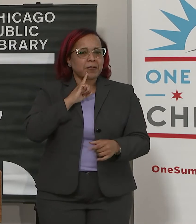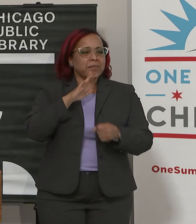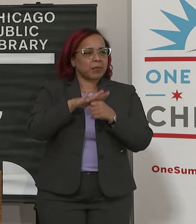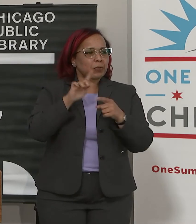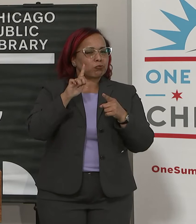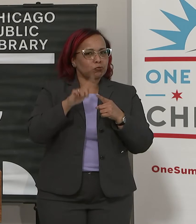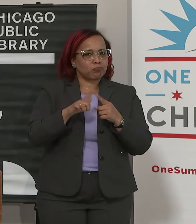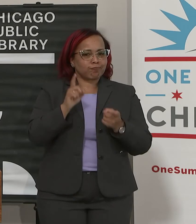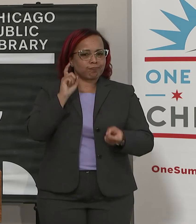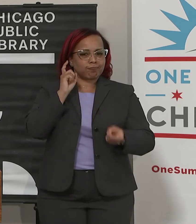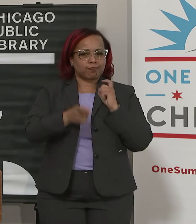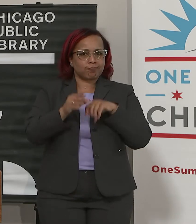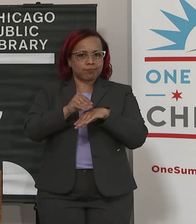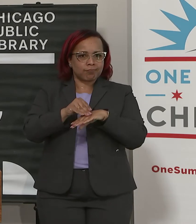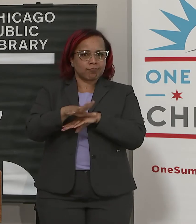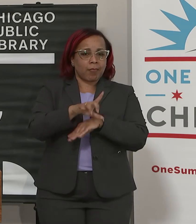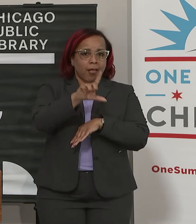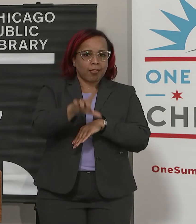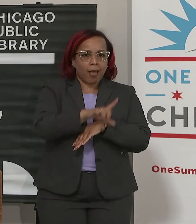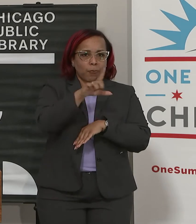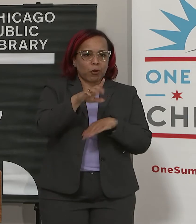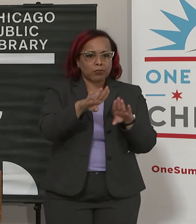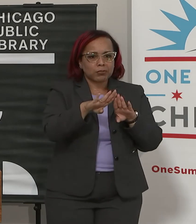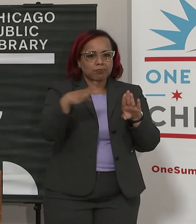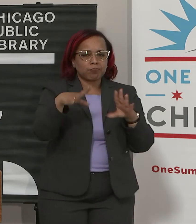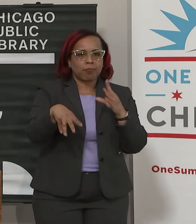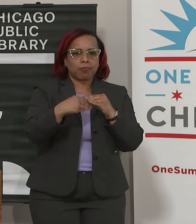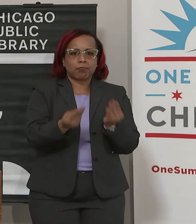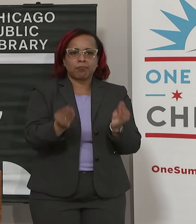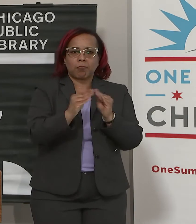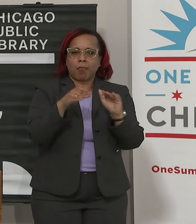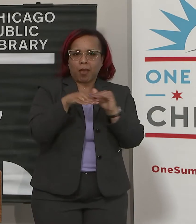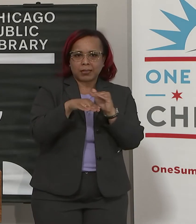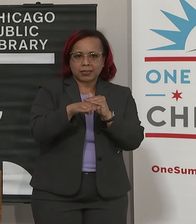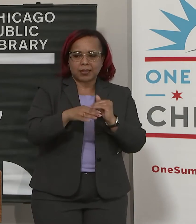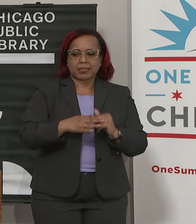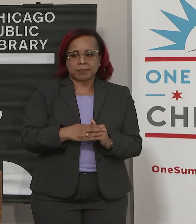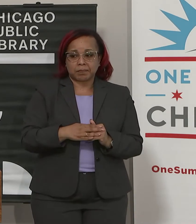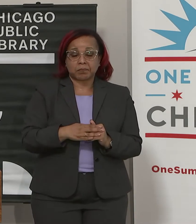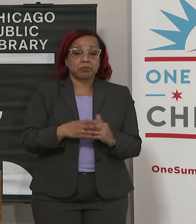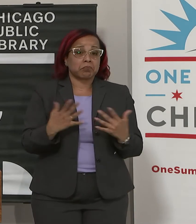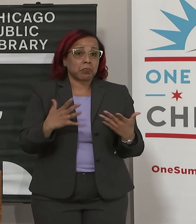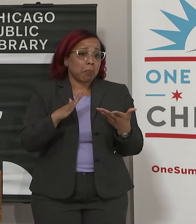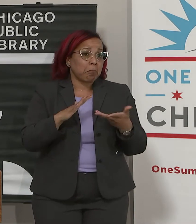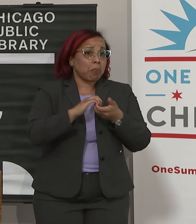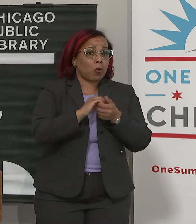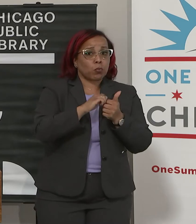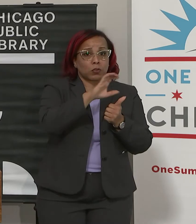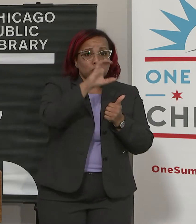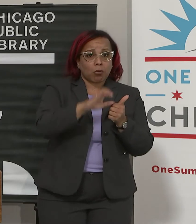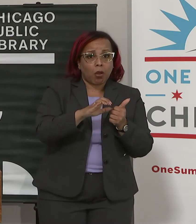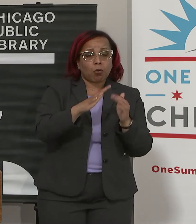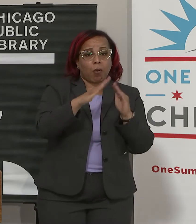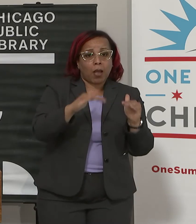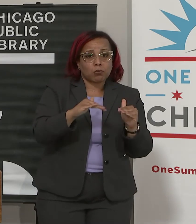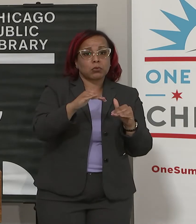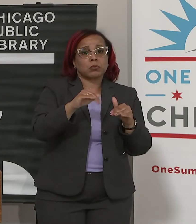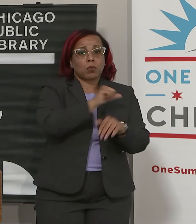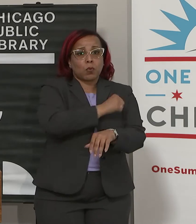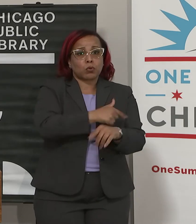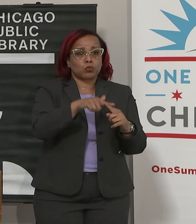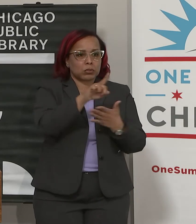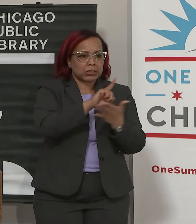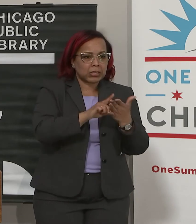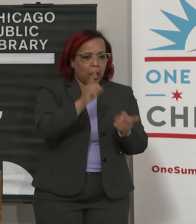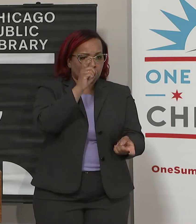to revitalizing libraries and expanding access. Whether partnering with Chicago Housing Authority to design